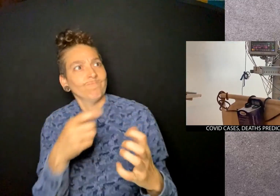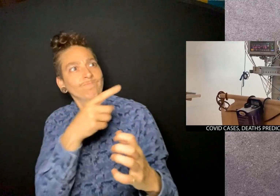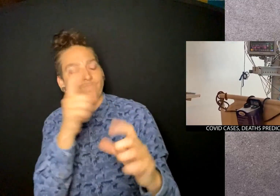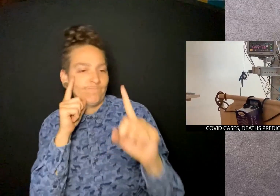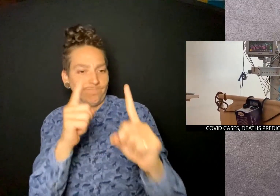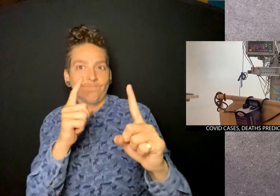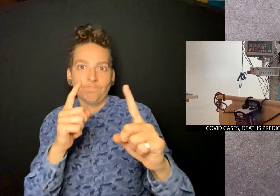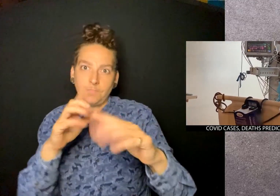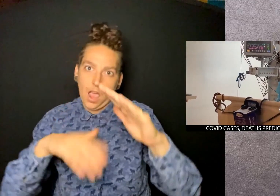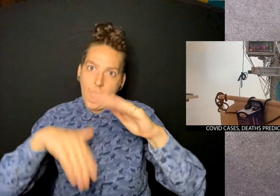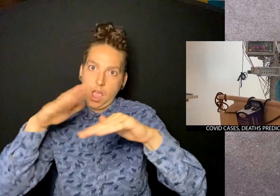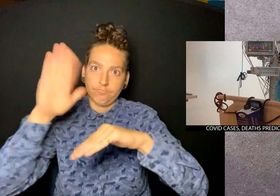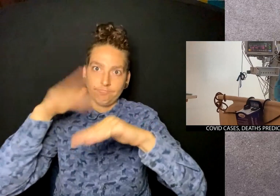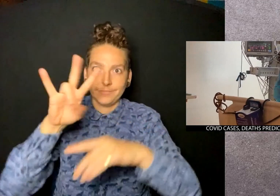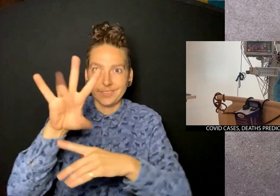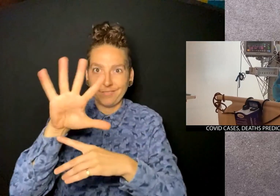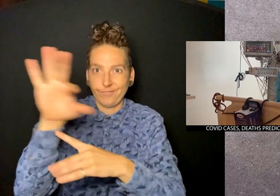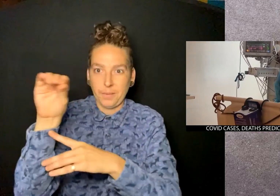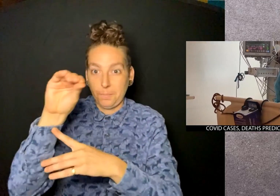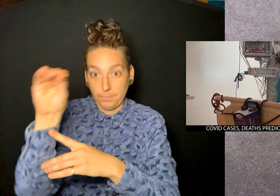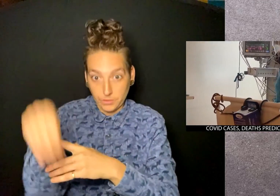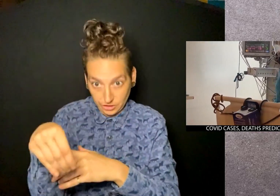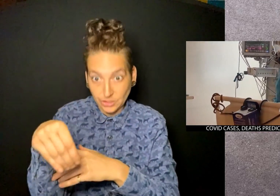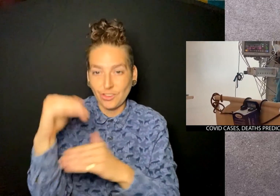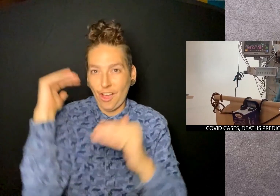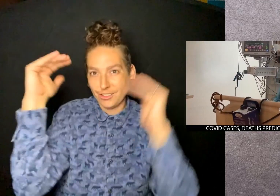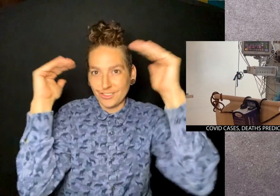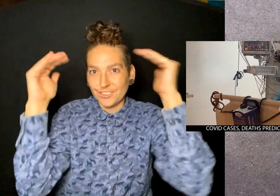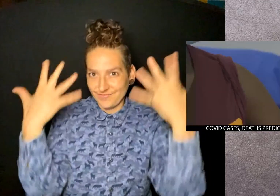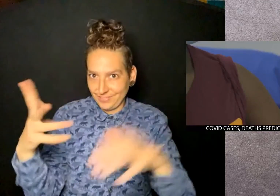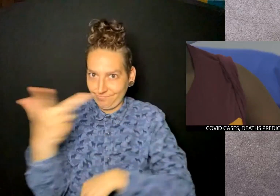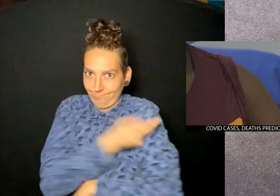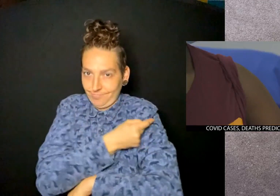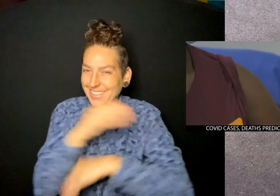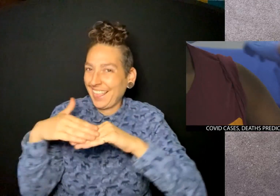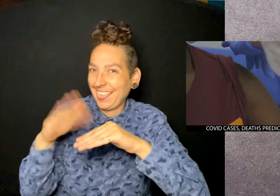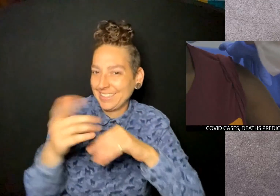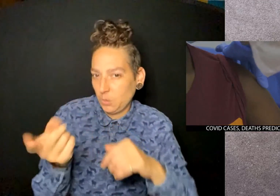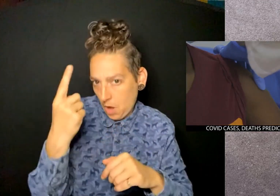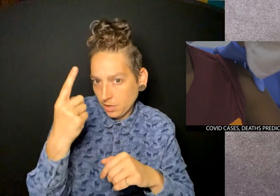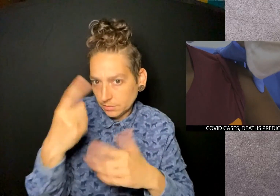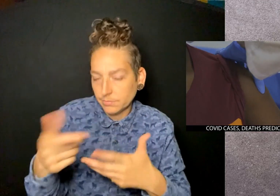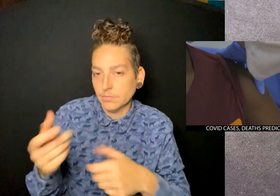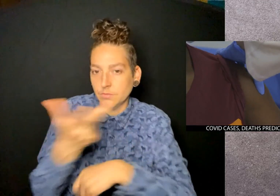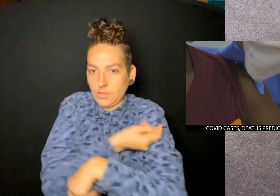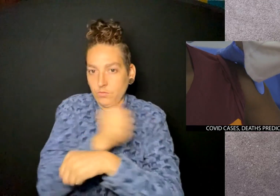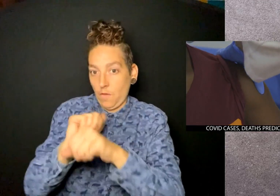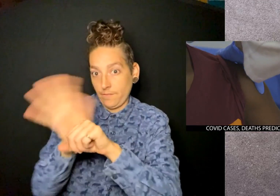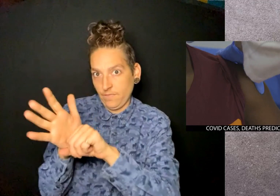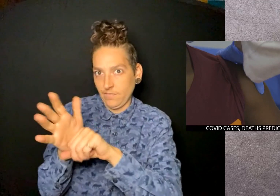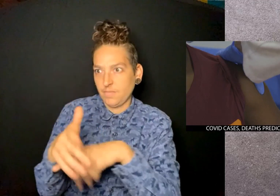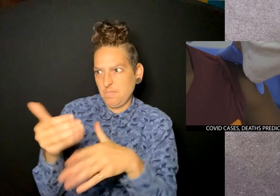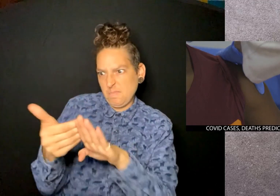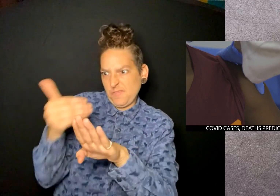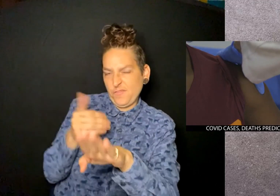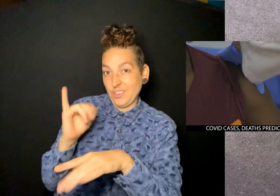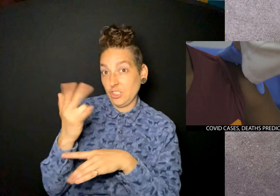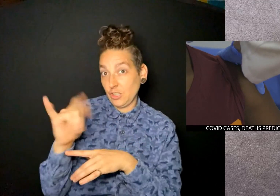10 states have reached the president's goal of reaching 70 percent of adults with at least one dose of a covet 19